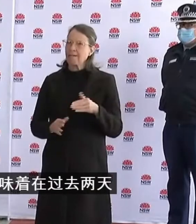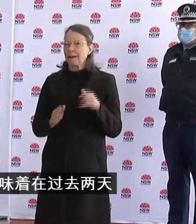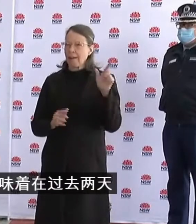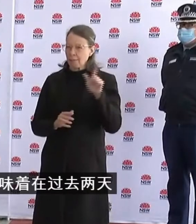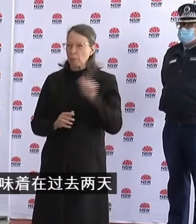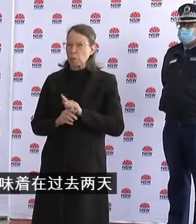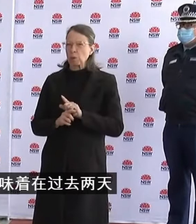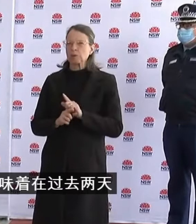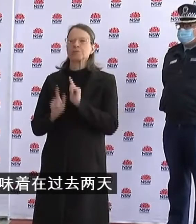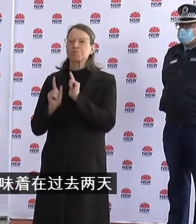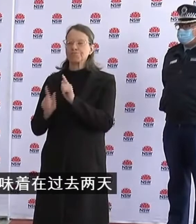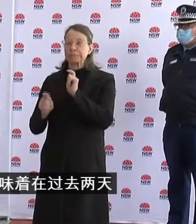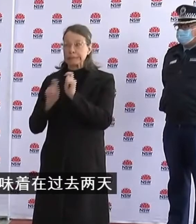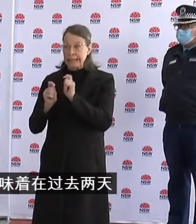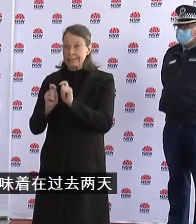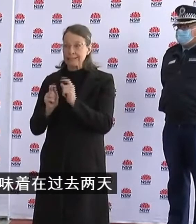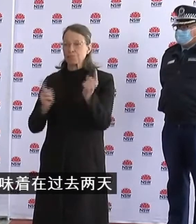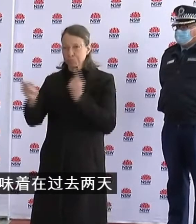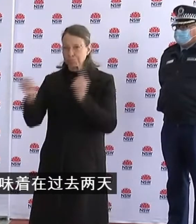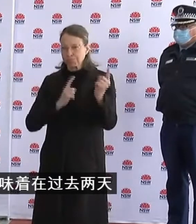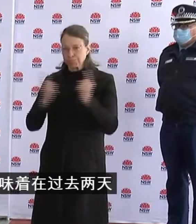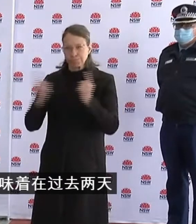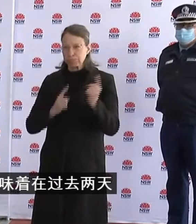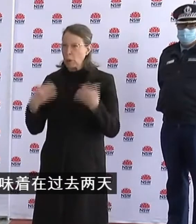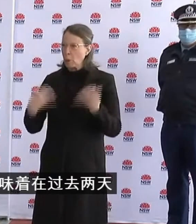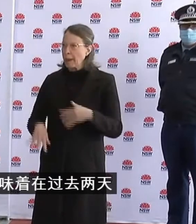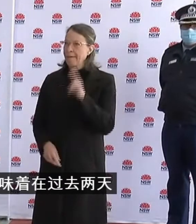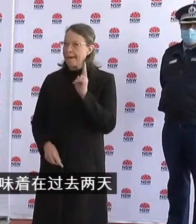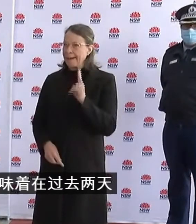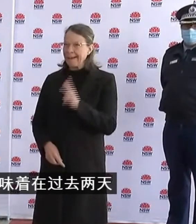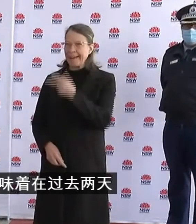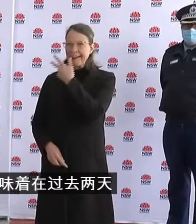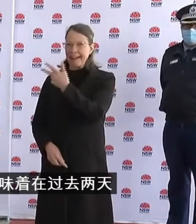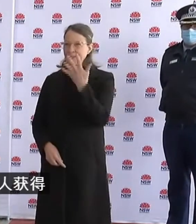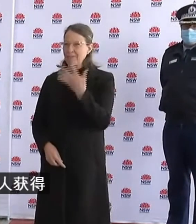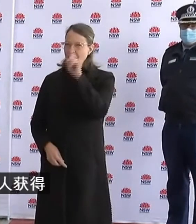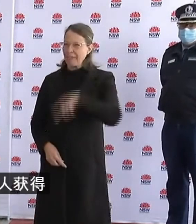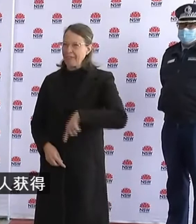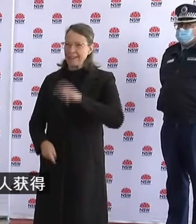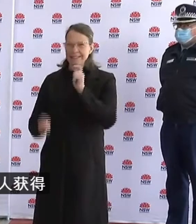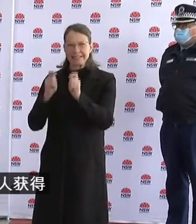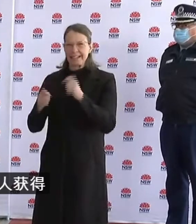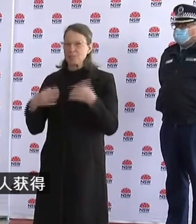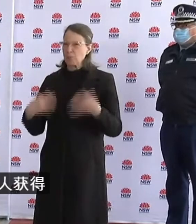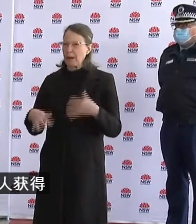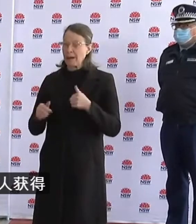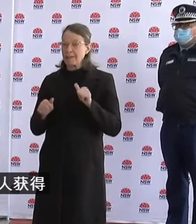another record of 85,000 tests, which means in the last 2 days alone, we've had